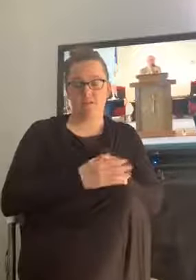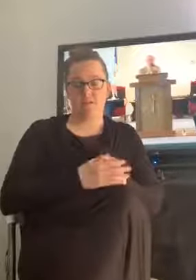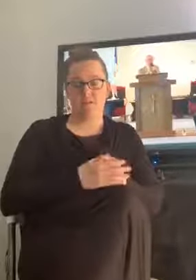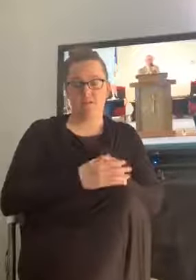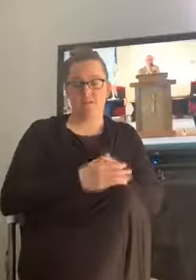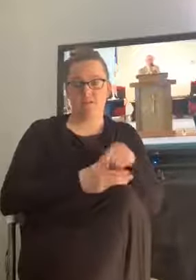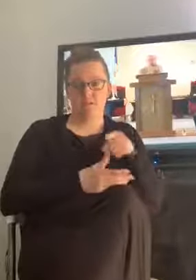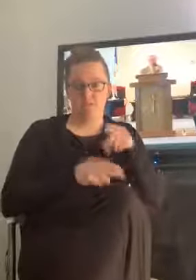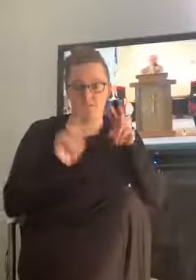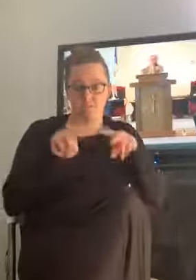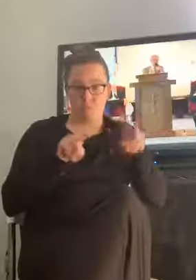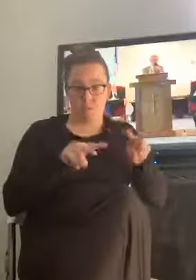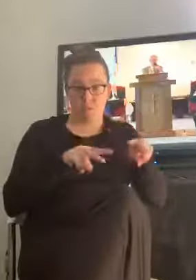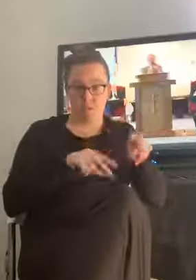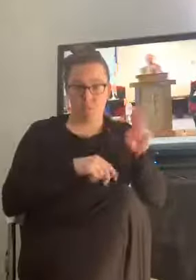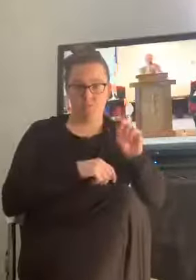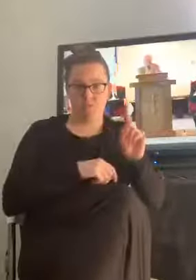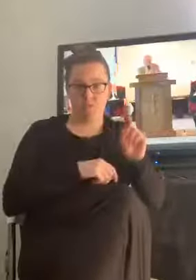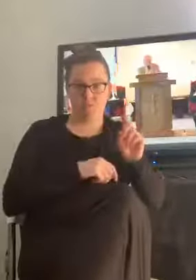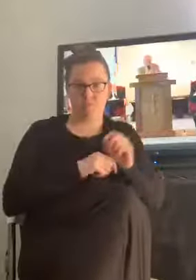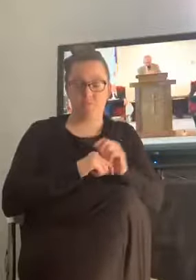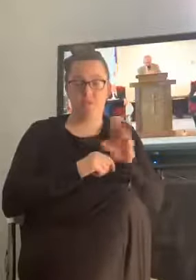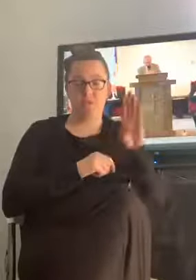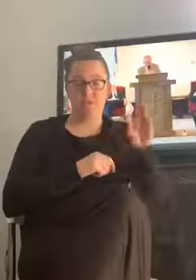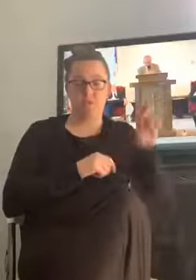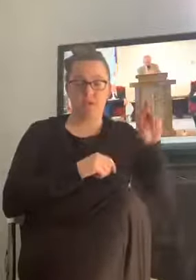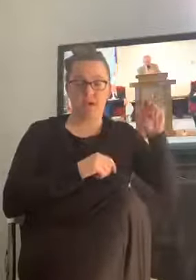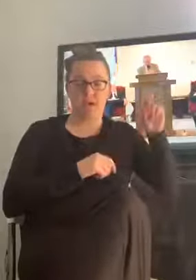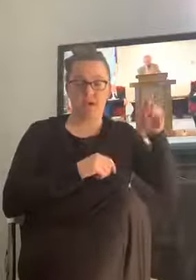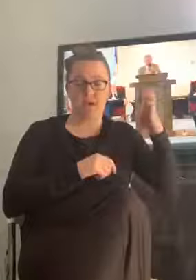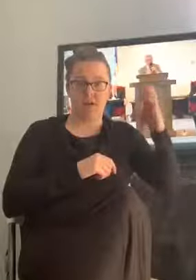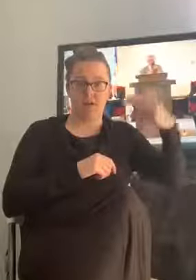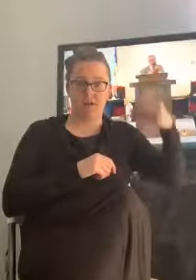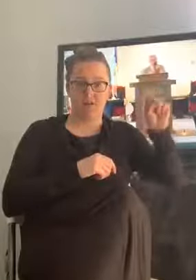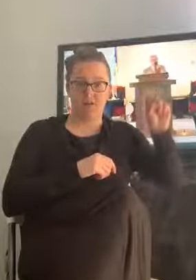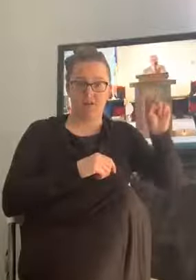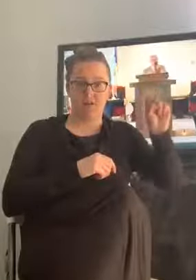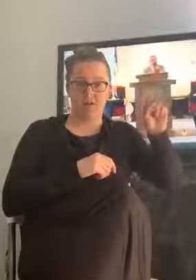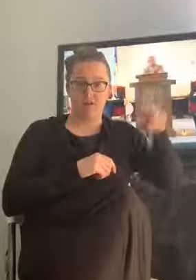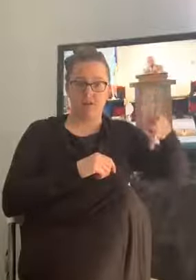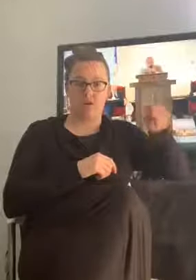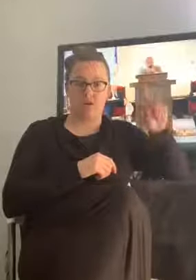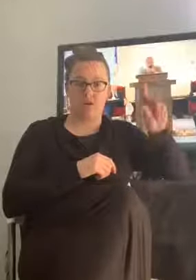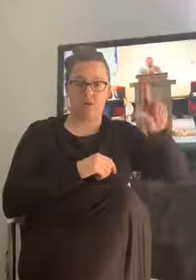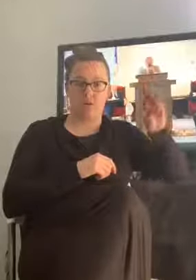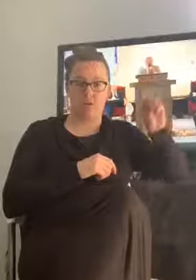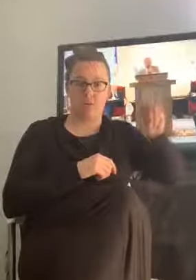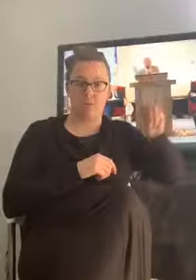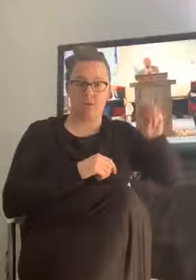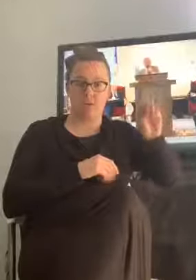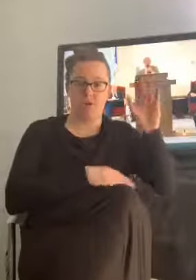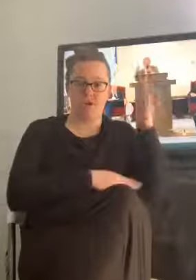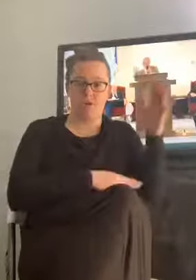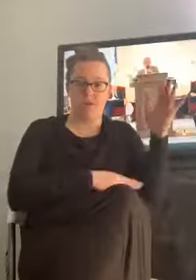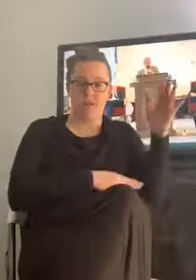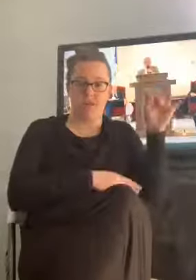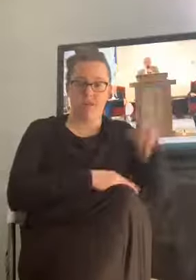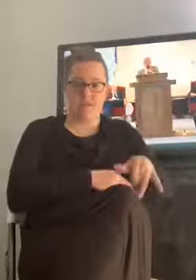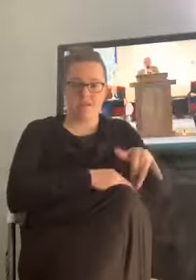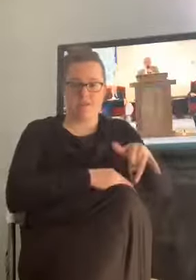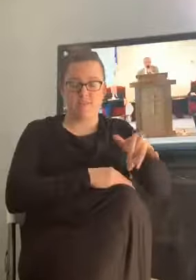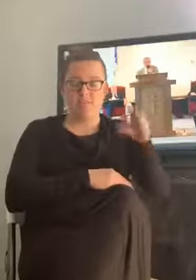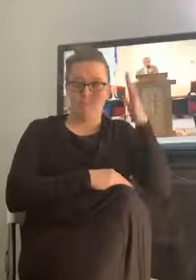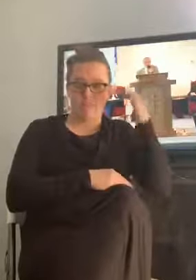the branches were branches of palm trees. Therefore, you get this name Palm